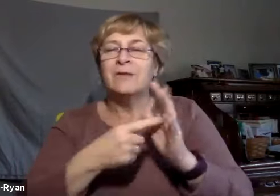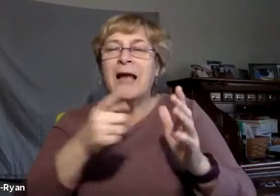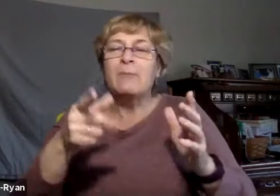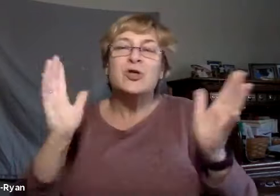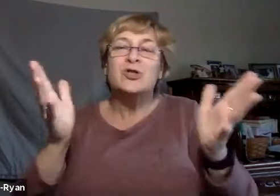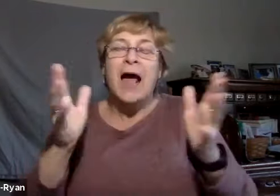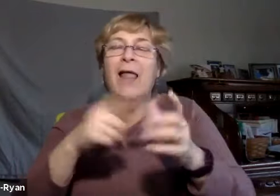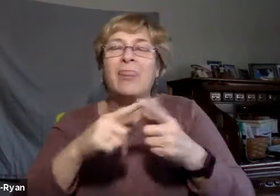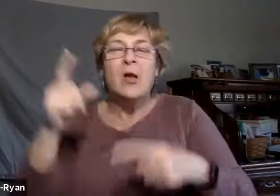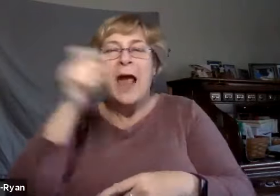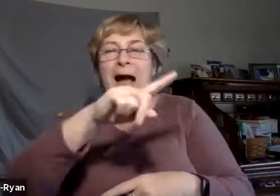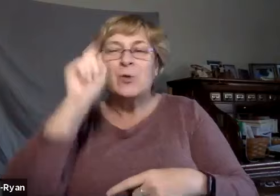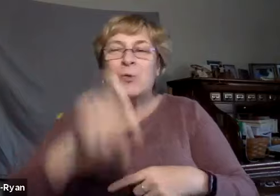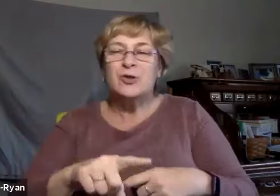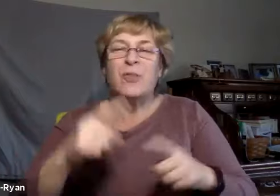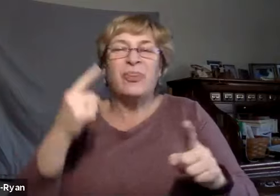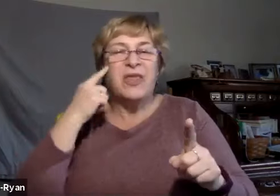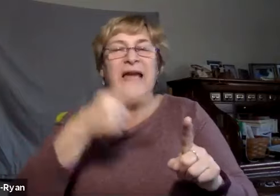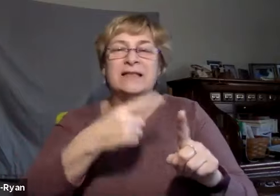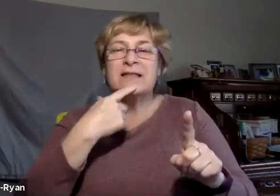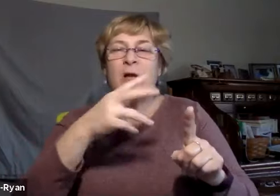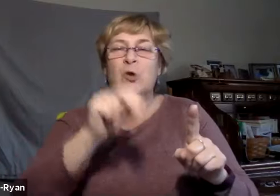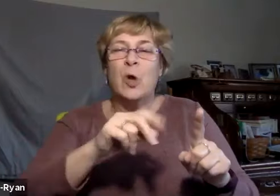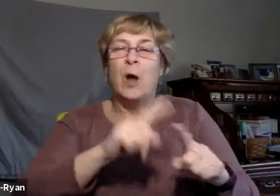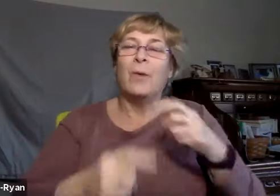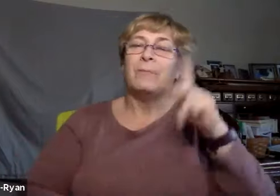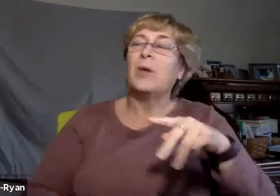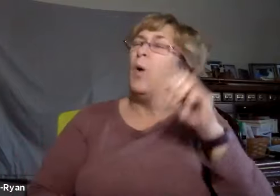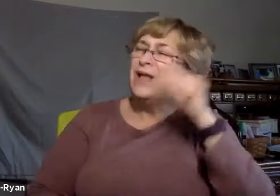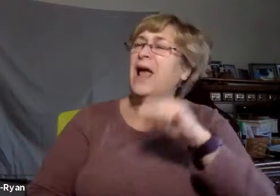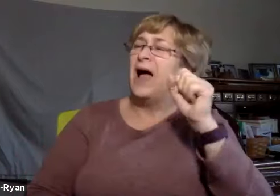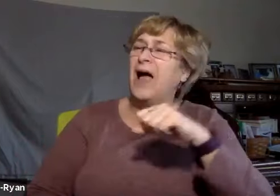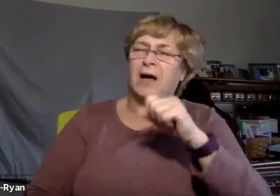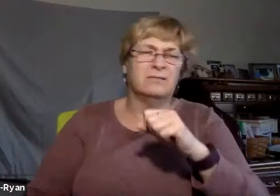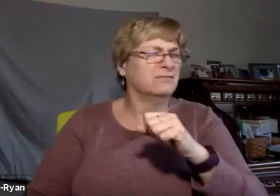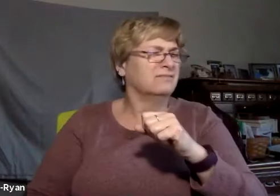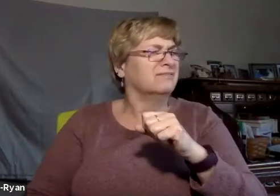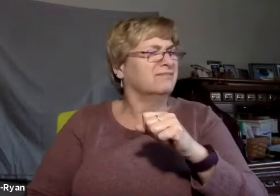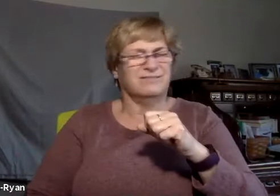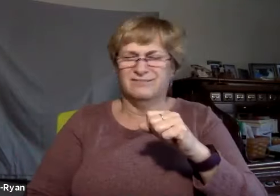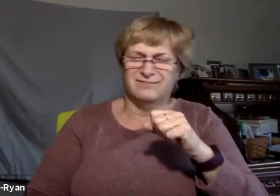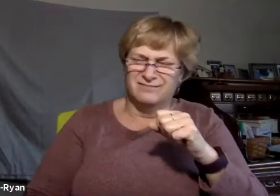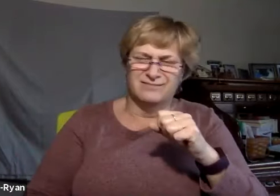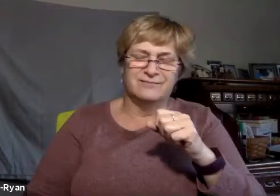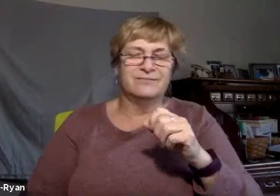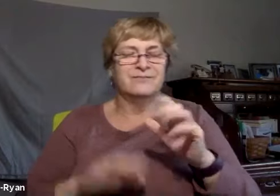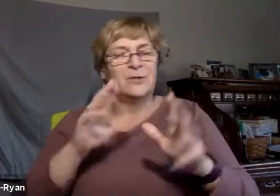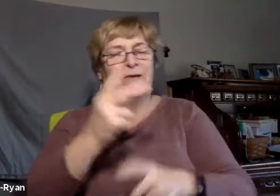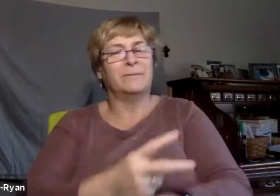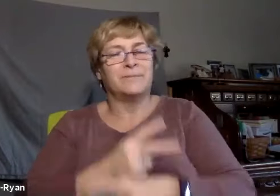a lot of assumptions. Sometimes you chat and we have to ask questions and you think that person, the deaf person, understood, and then you ask them a question and you